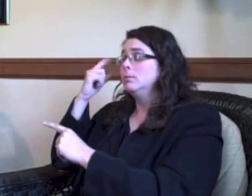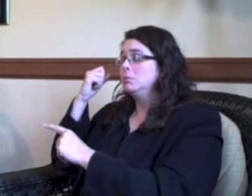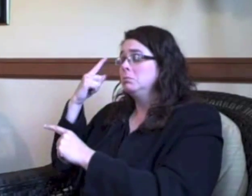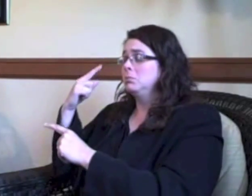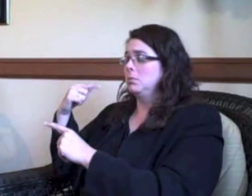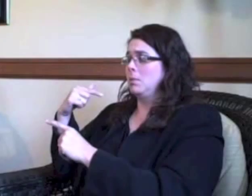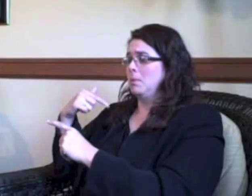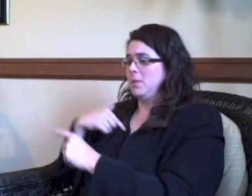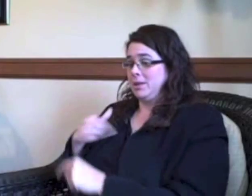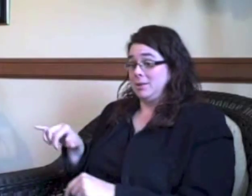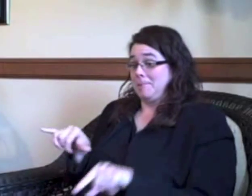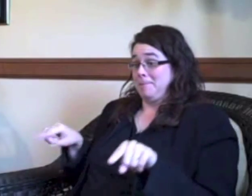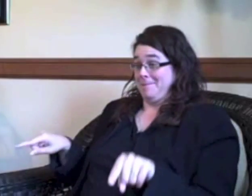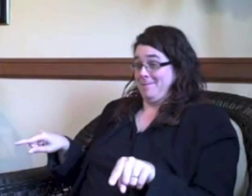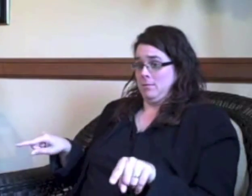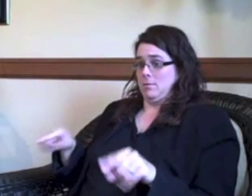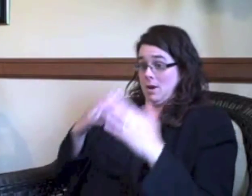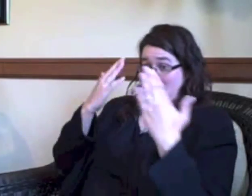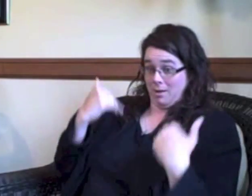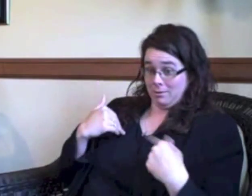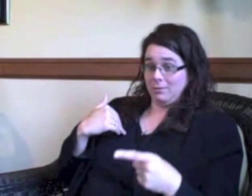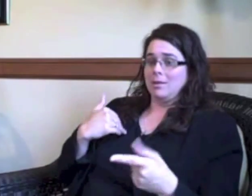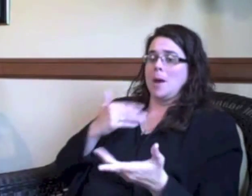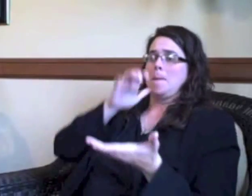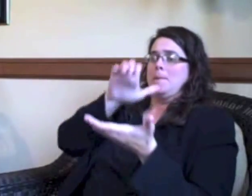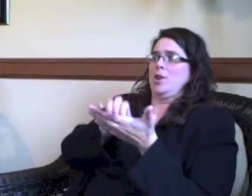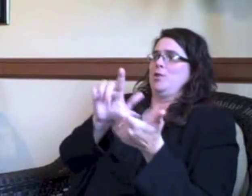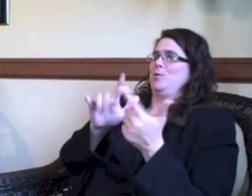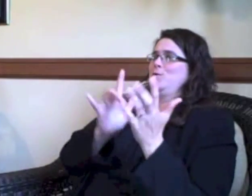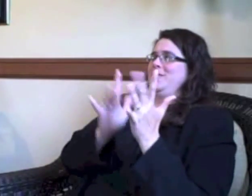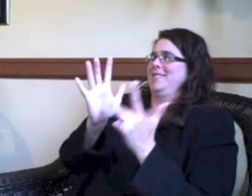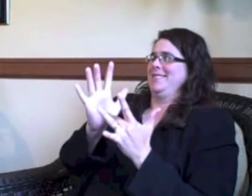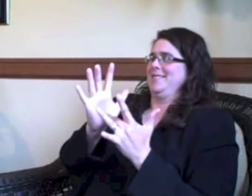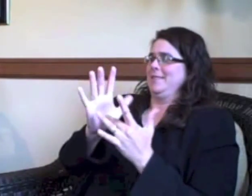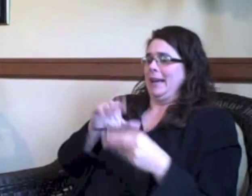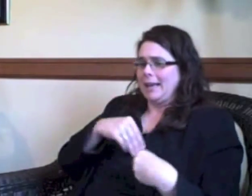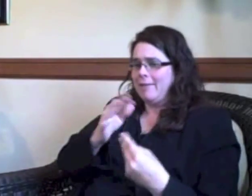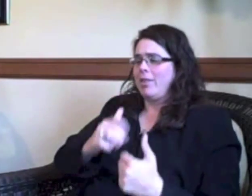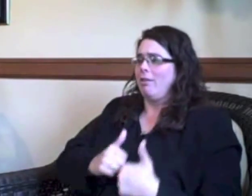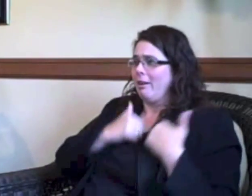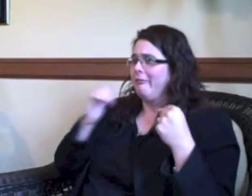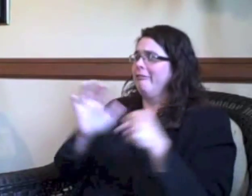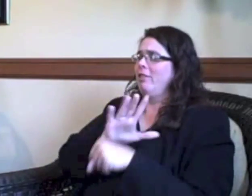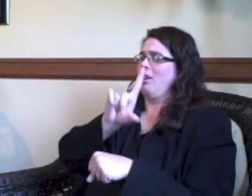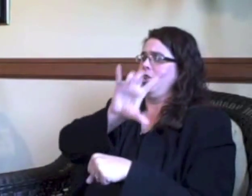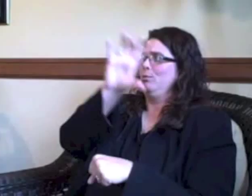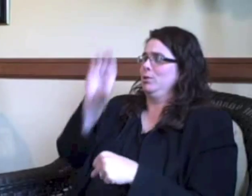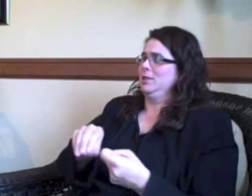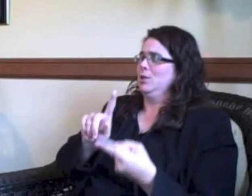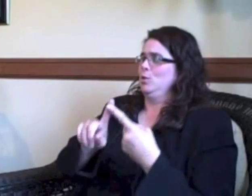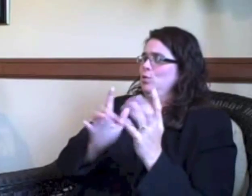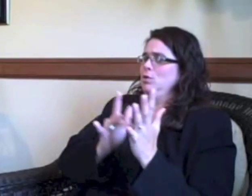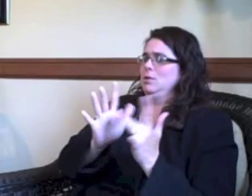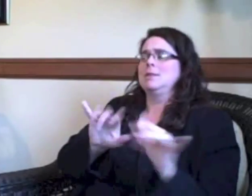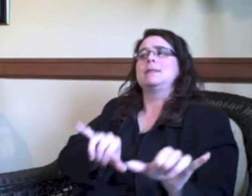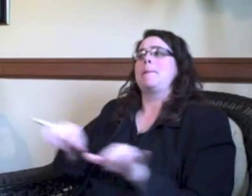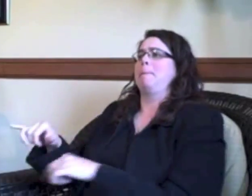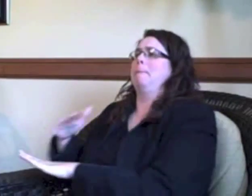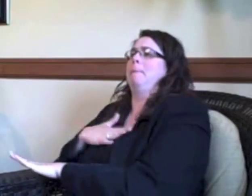Consecrated virgin is underneath the bishop or works for the bishop. And now understand that nuns marry to Jesus and commit their